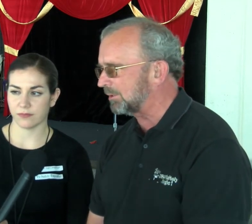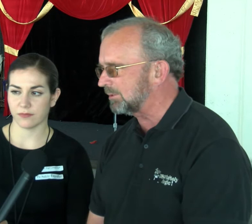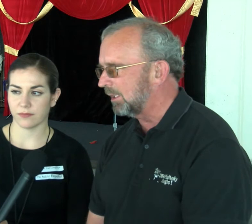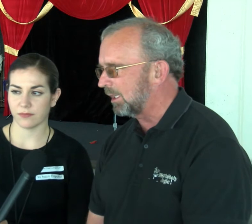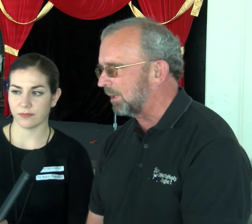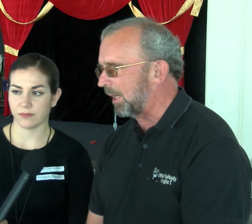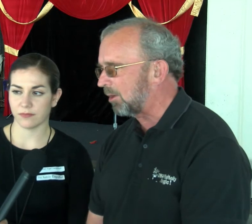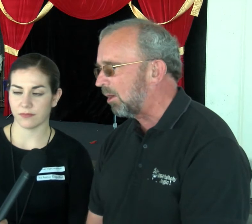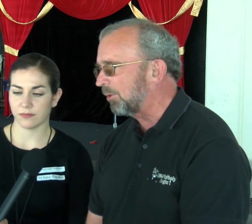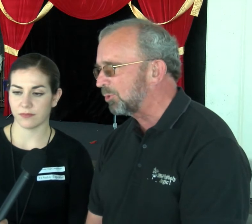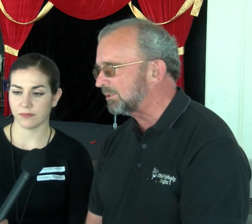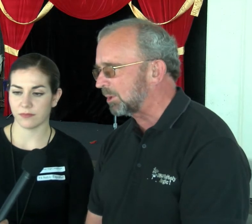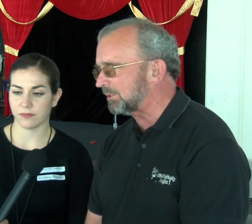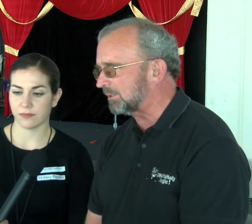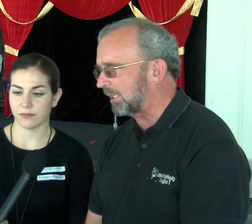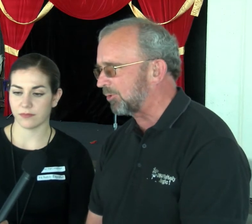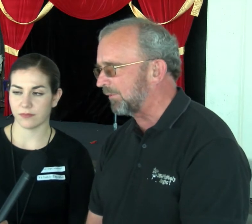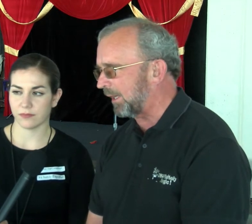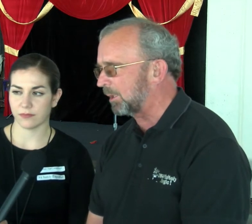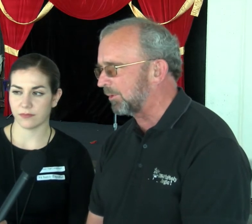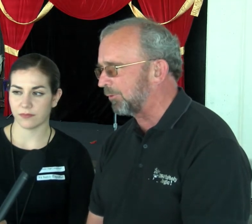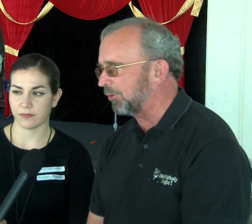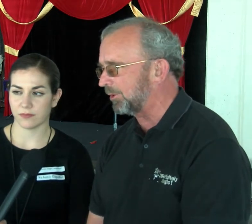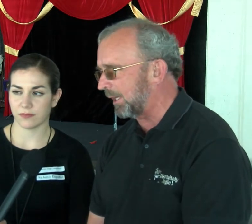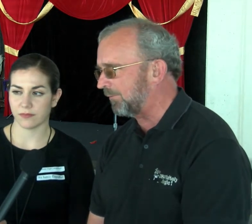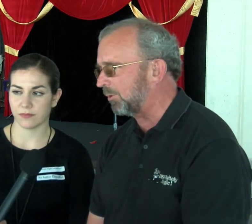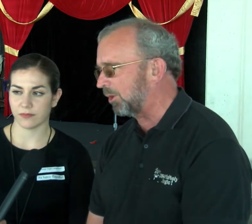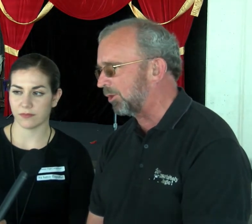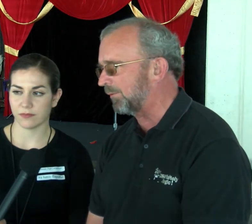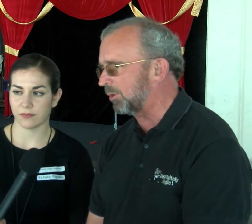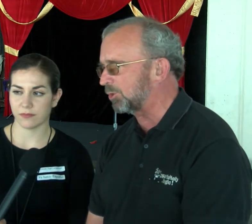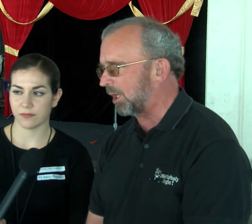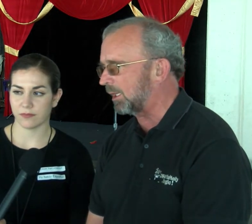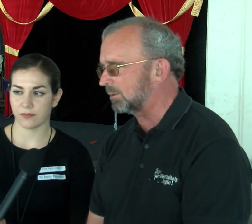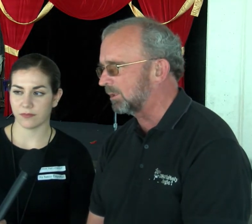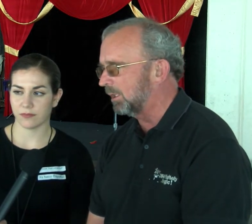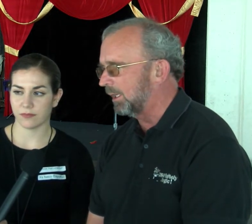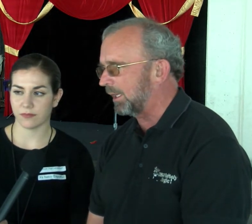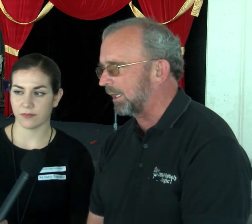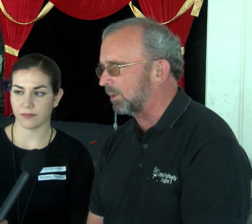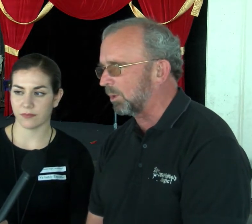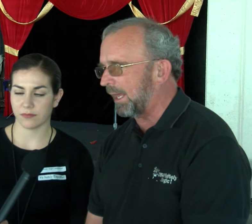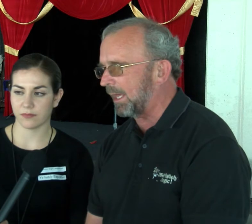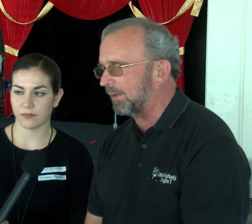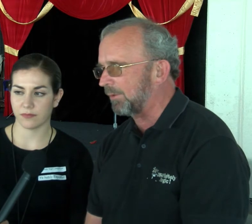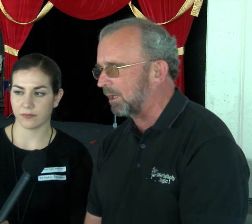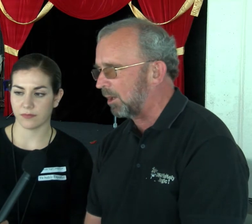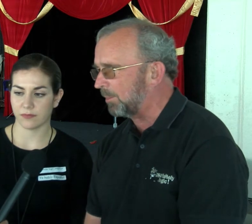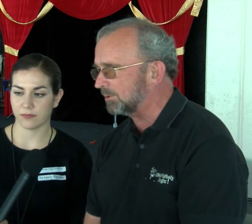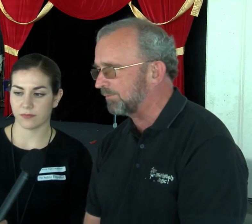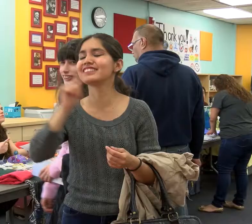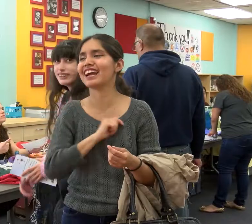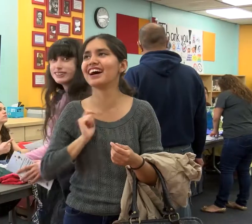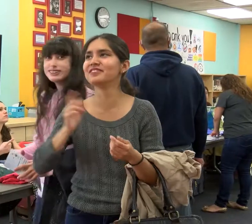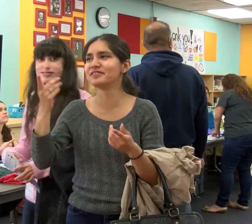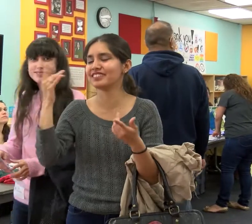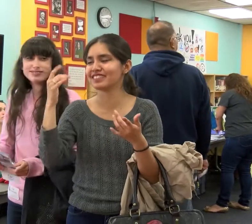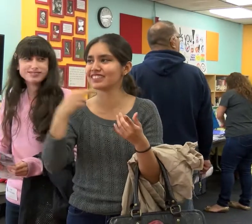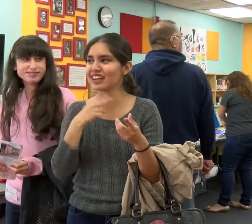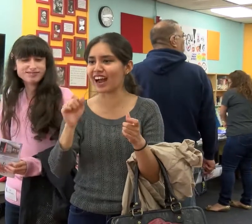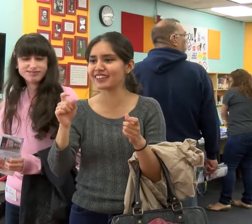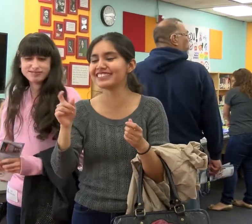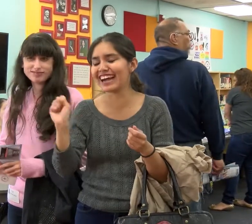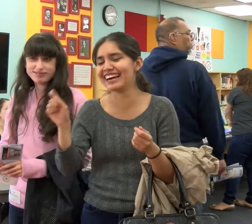our parents about all the resources that are available for their deaf or hard of hearing child. And we have almost 40